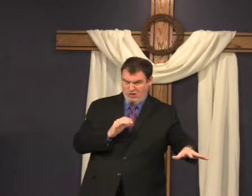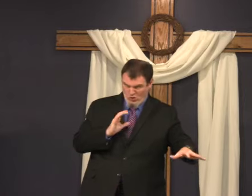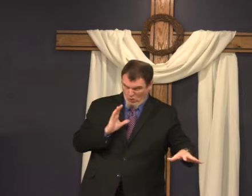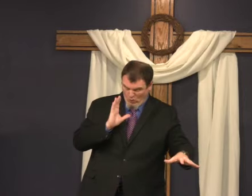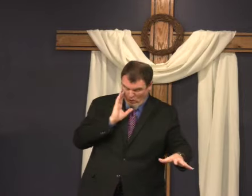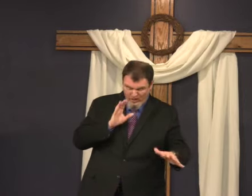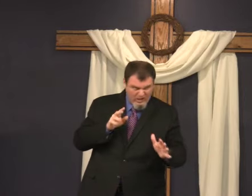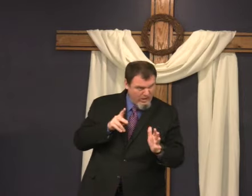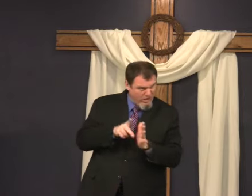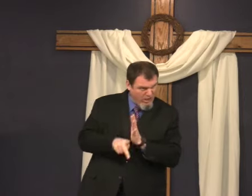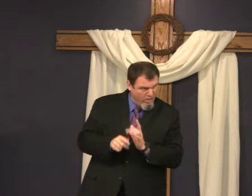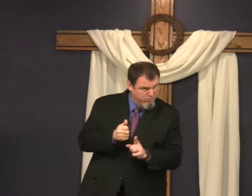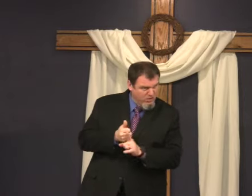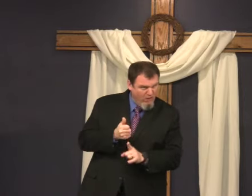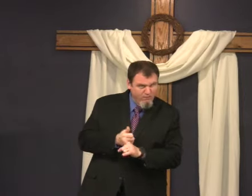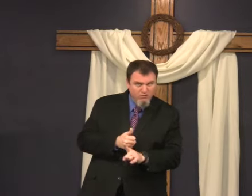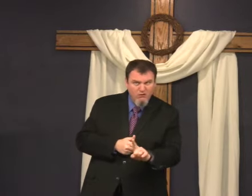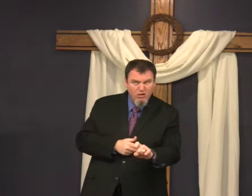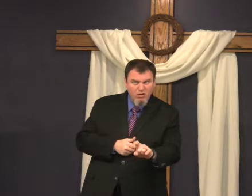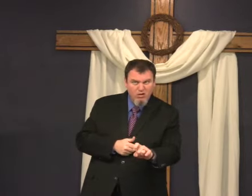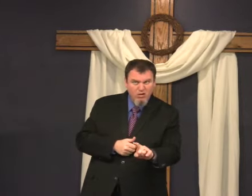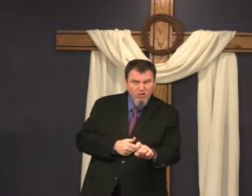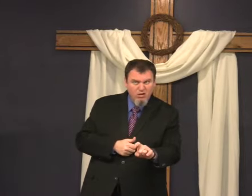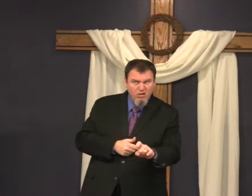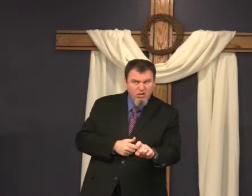The Jews said, well, is he going to kill himself?